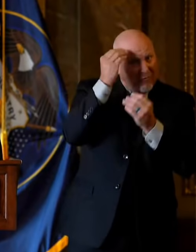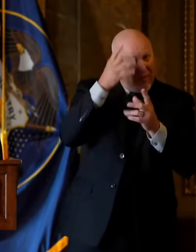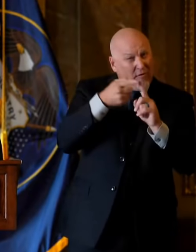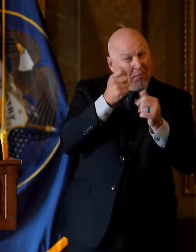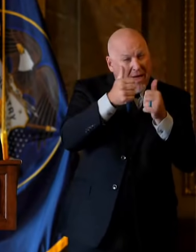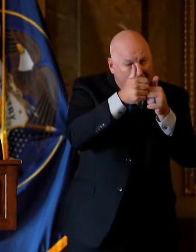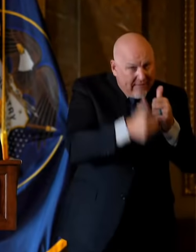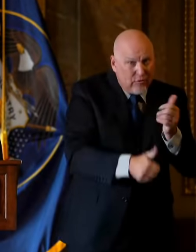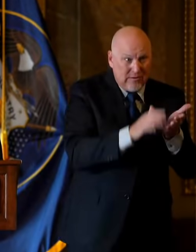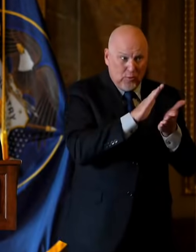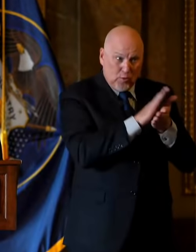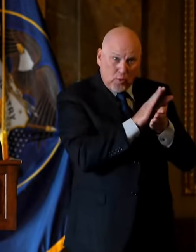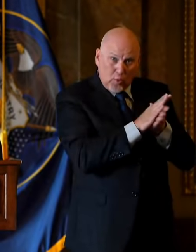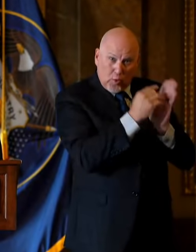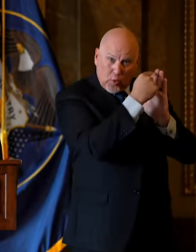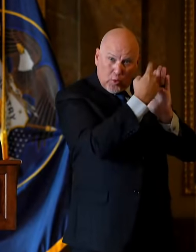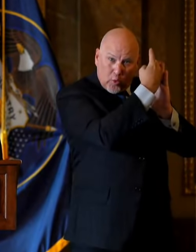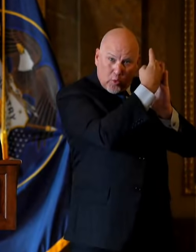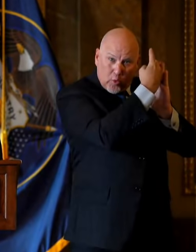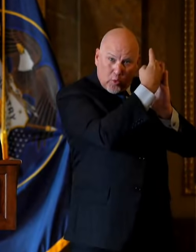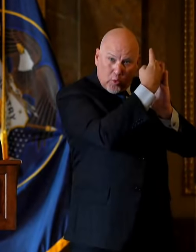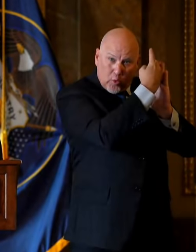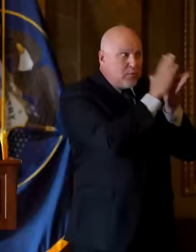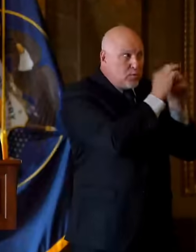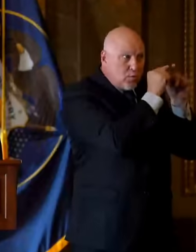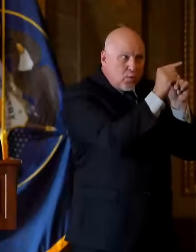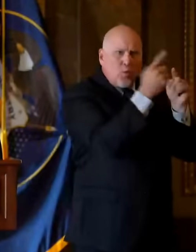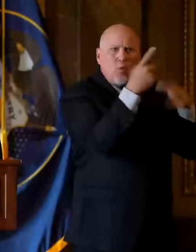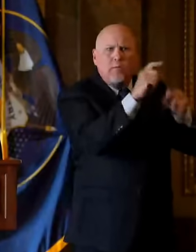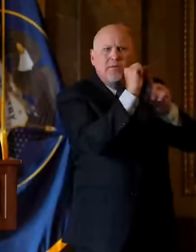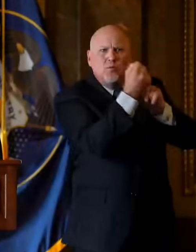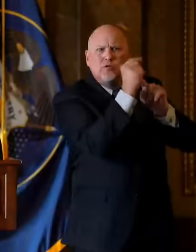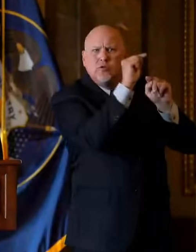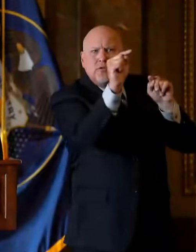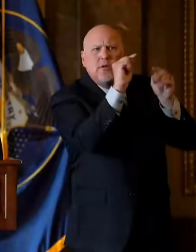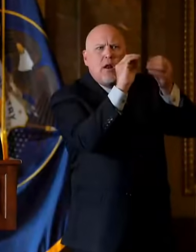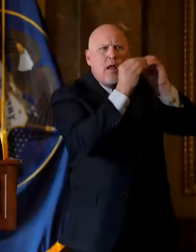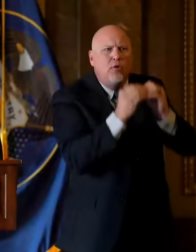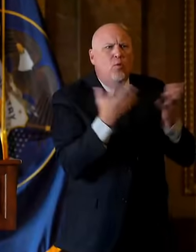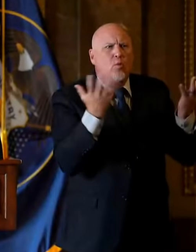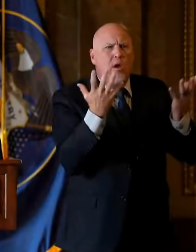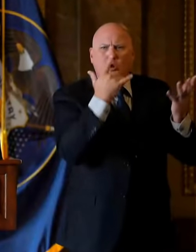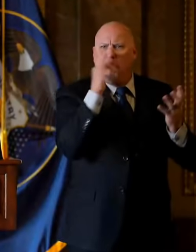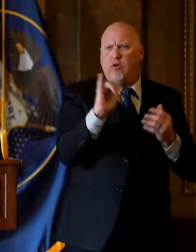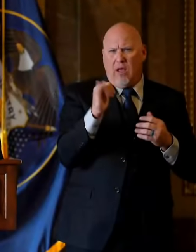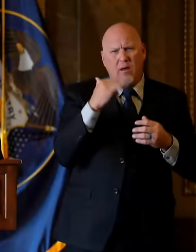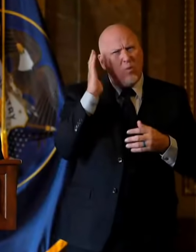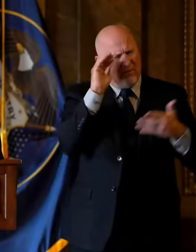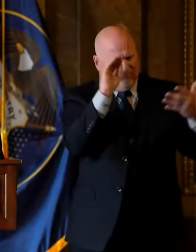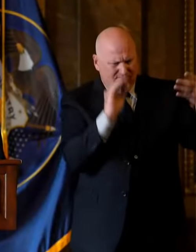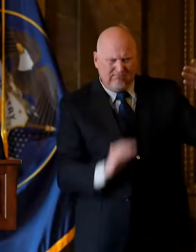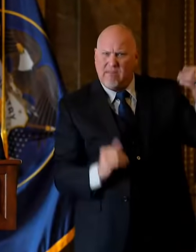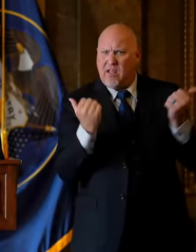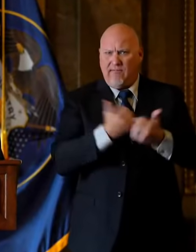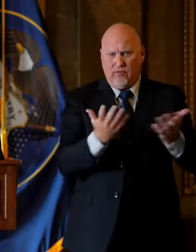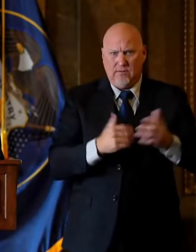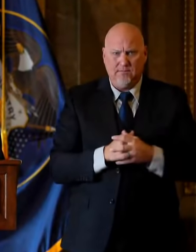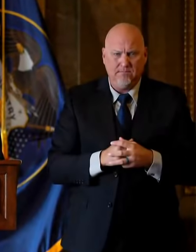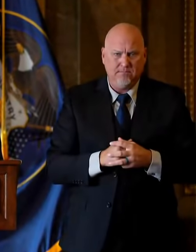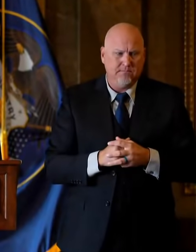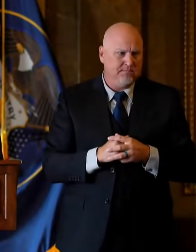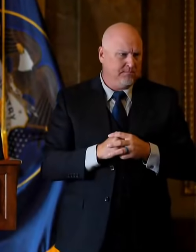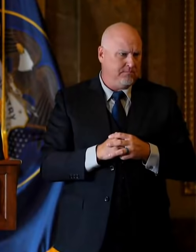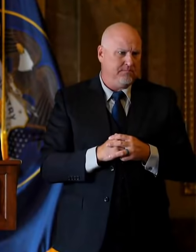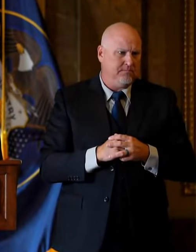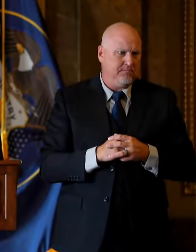those schools. We're working on a color coding system as well. That's not available right now, but where we will show a school in